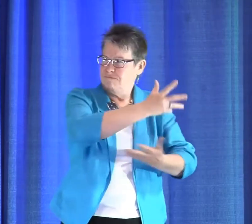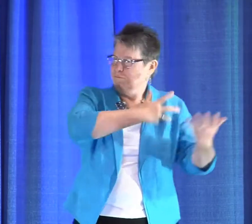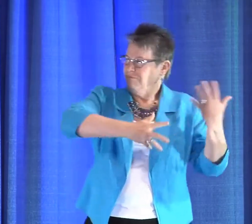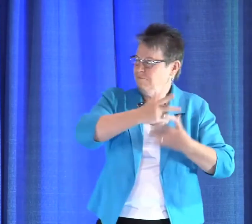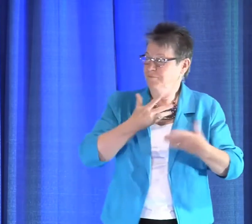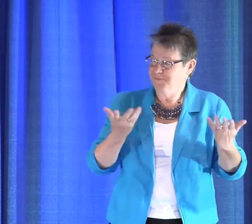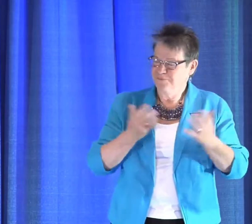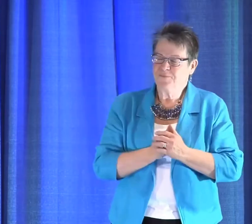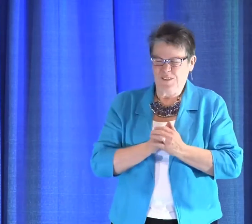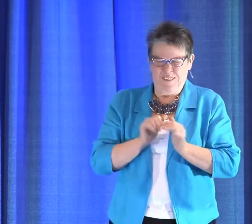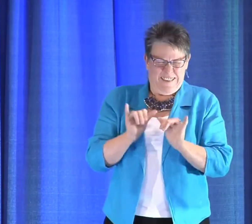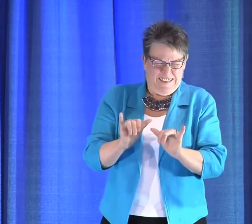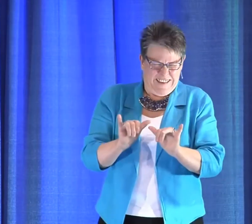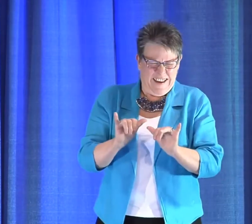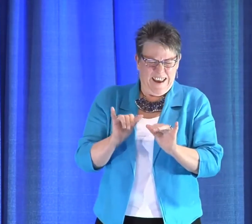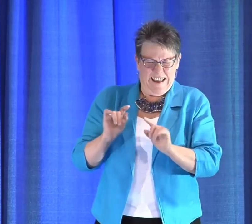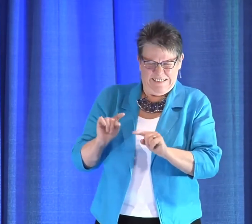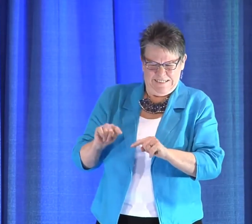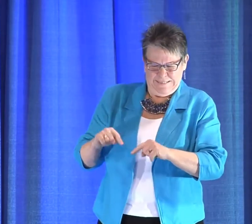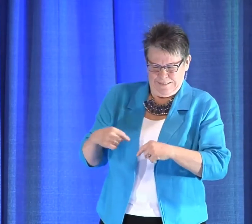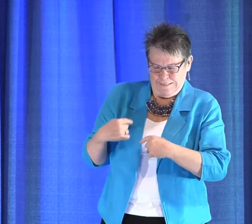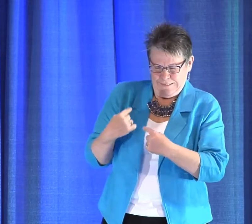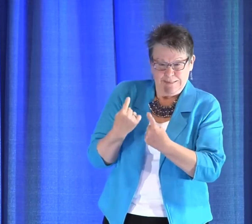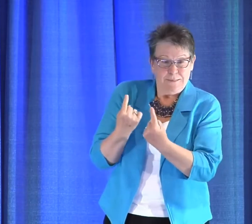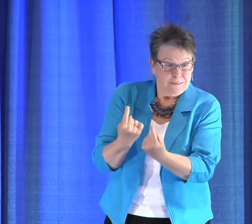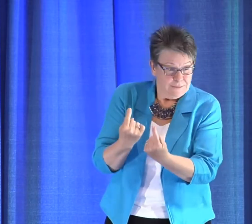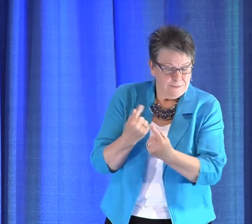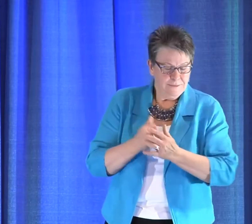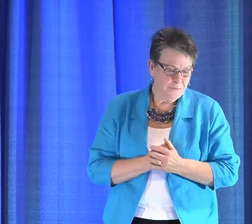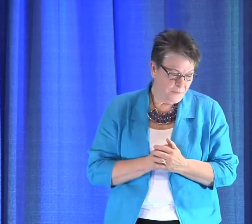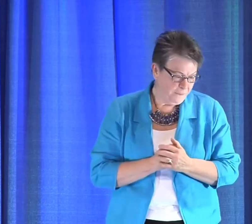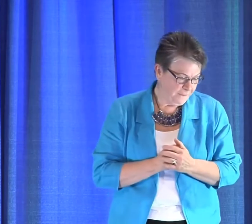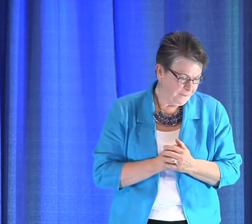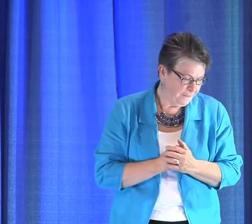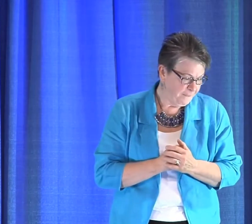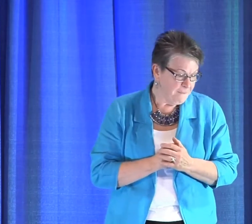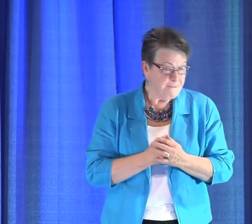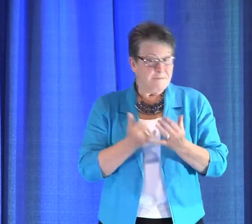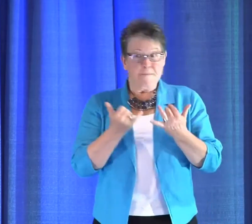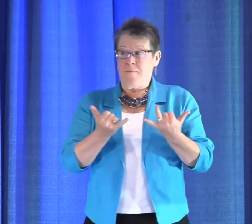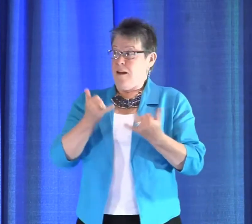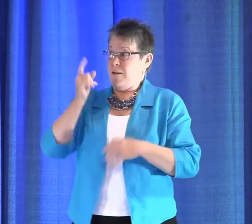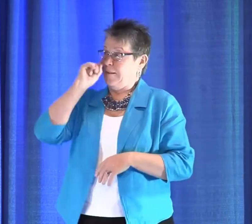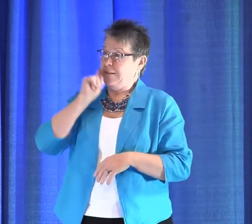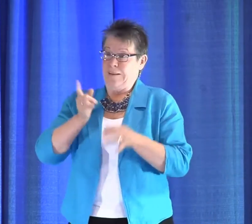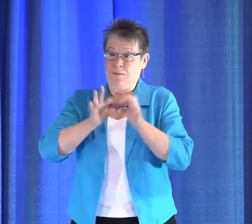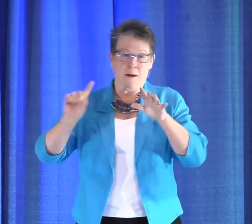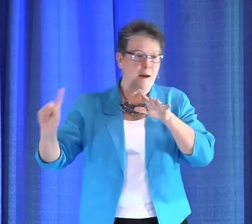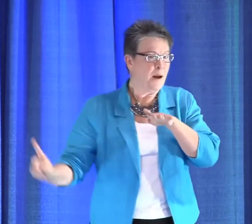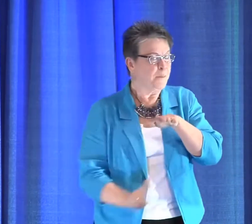Up until now, deaf individuals have had an idea of what interpreters is, and that's just how it's been up until